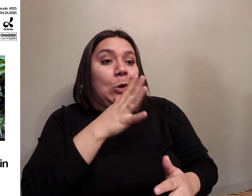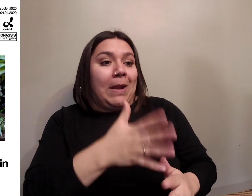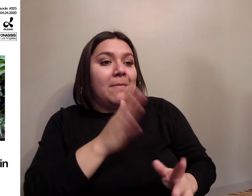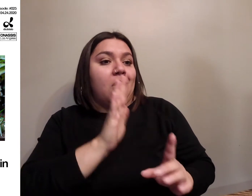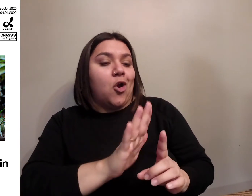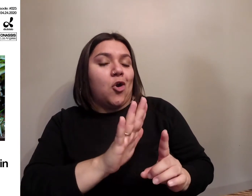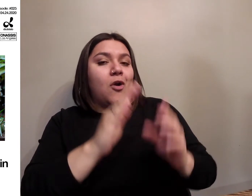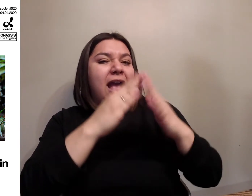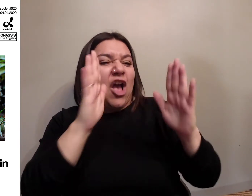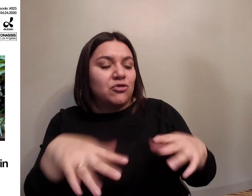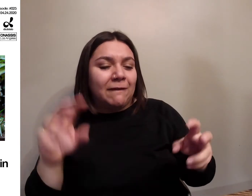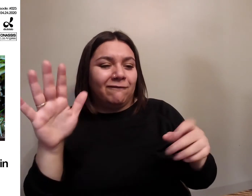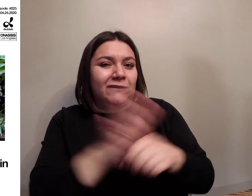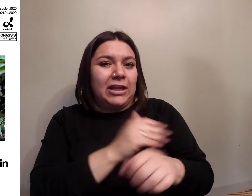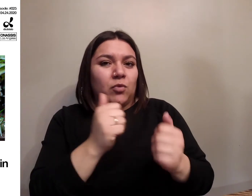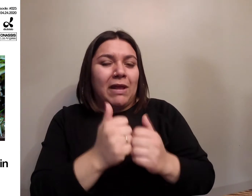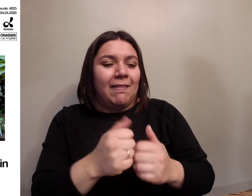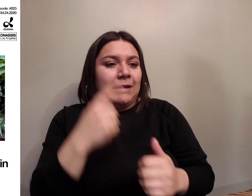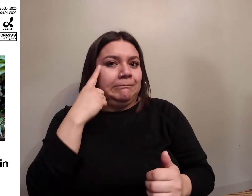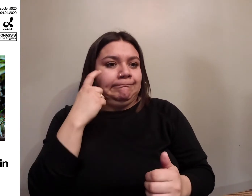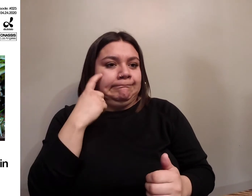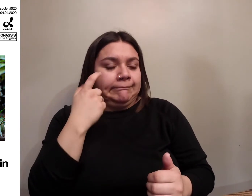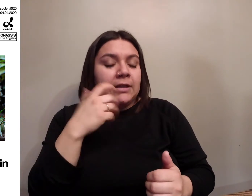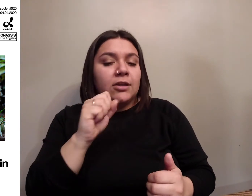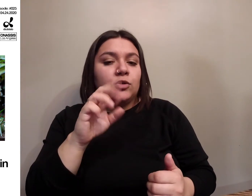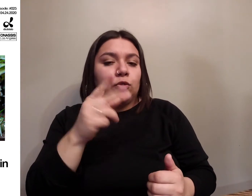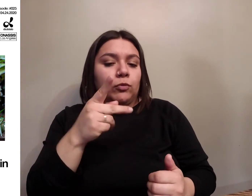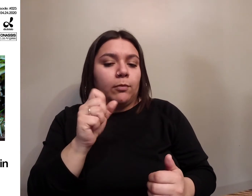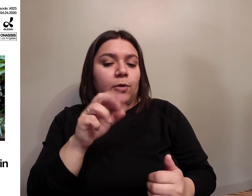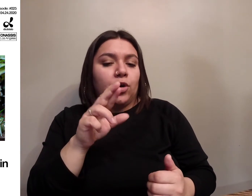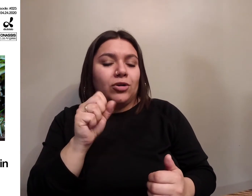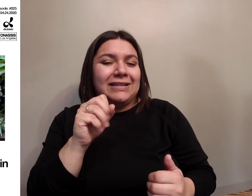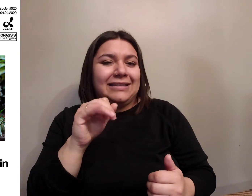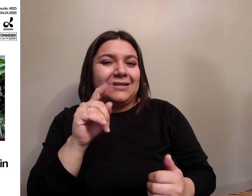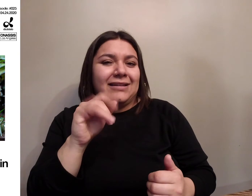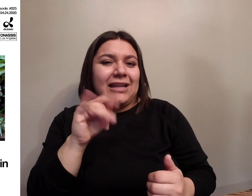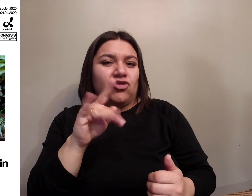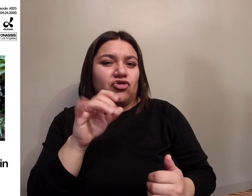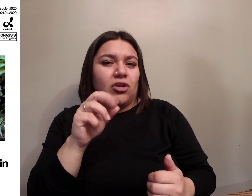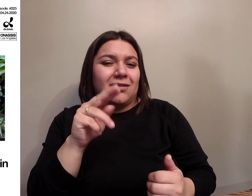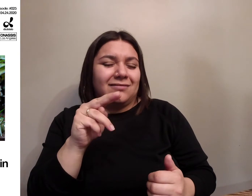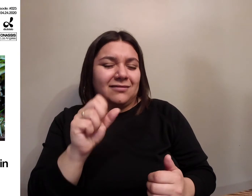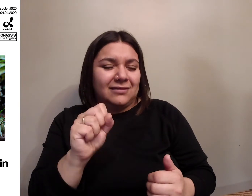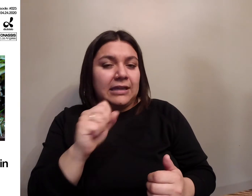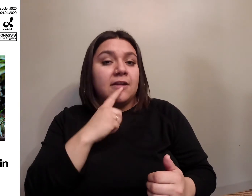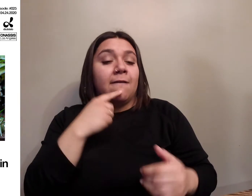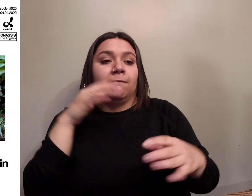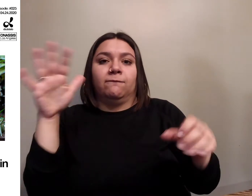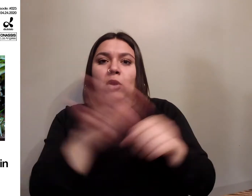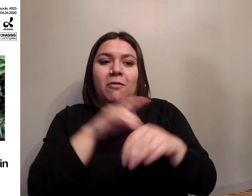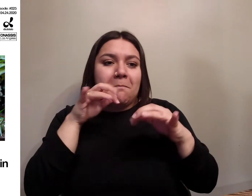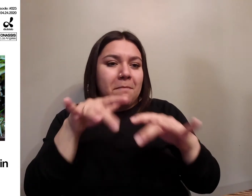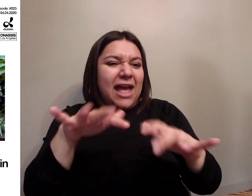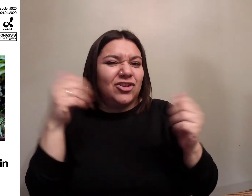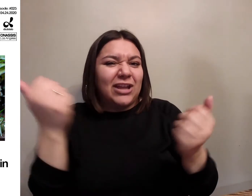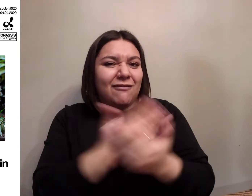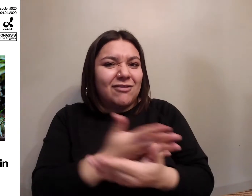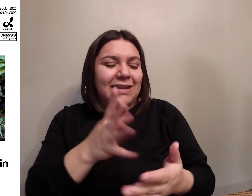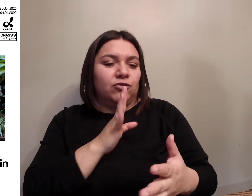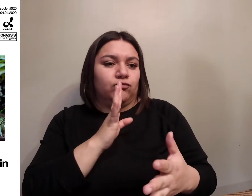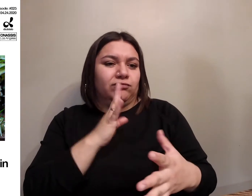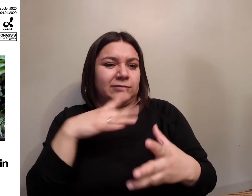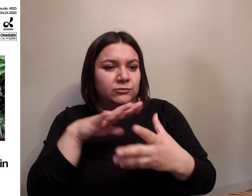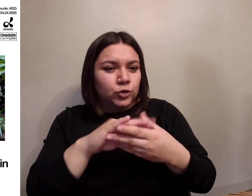to talk a little bit about that, and also to talk about your interest in that guise for